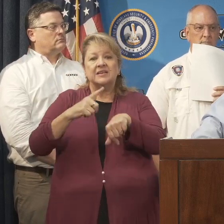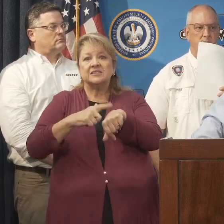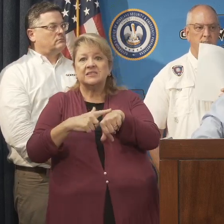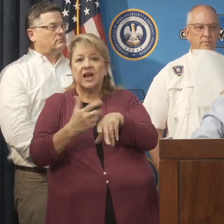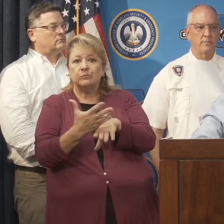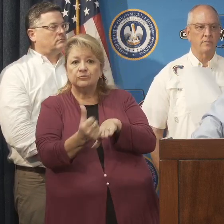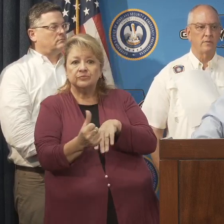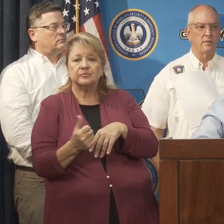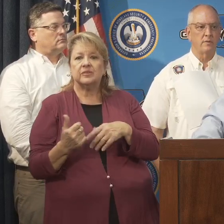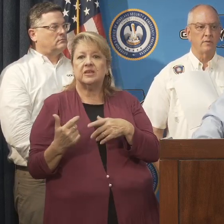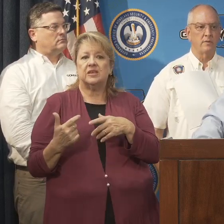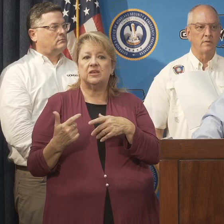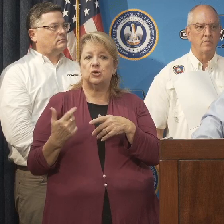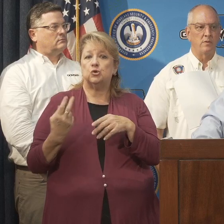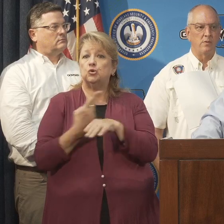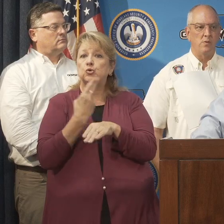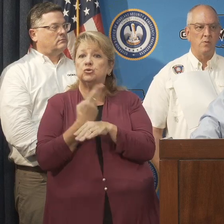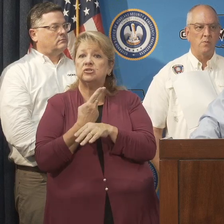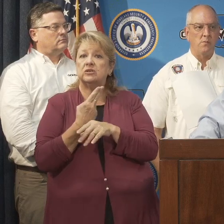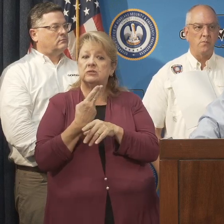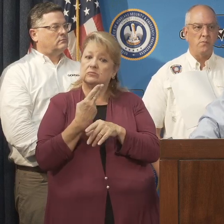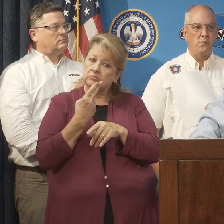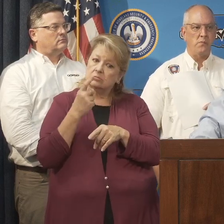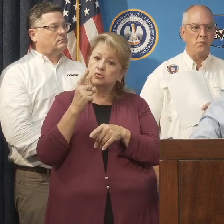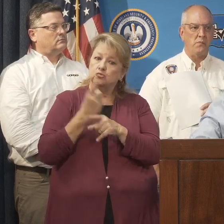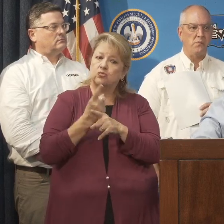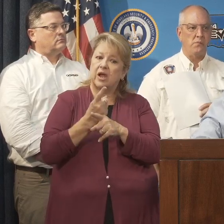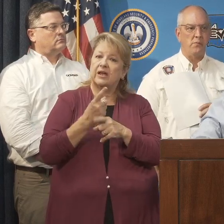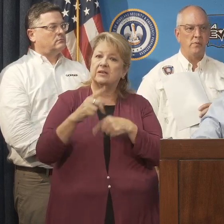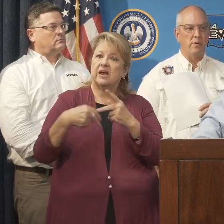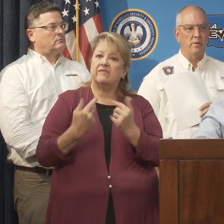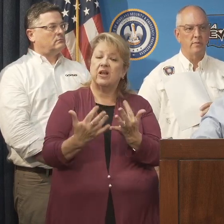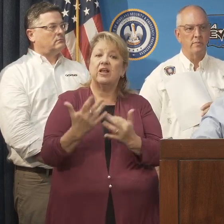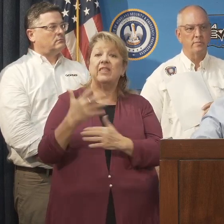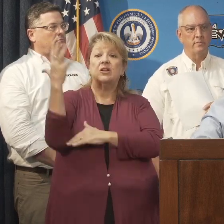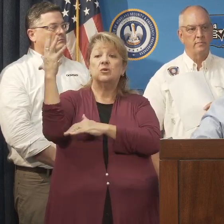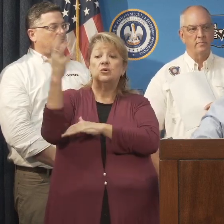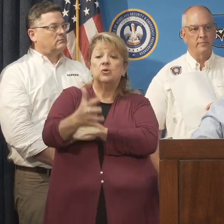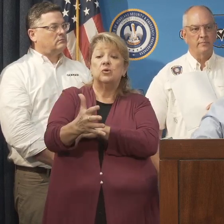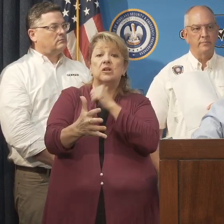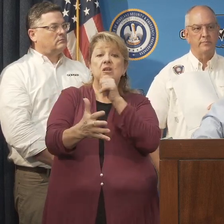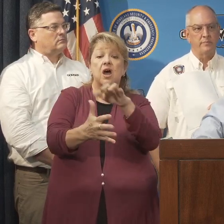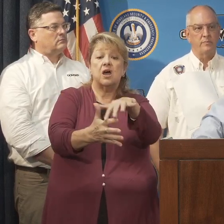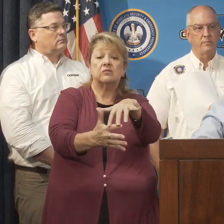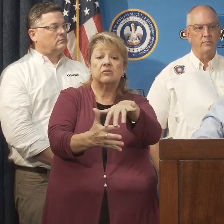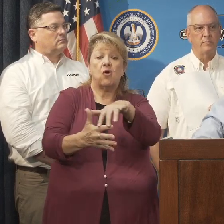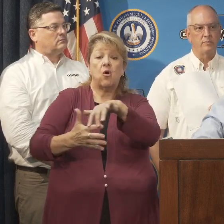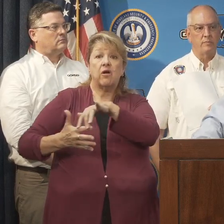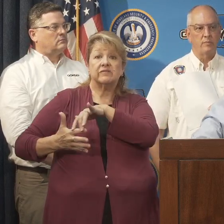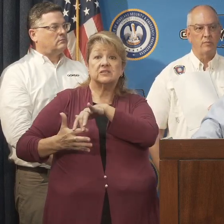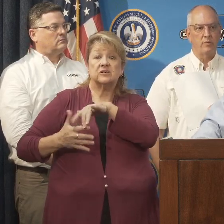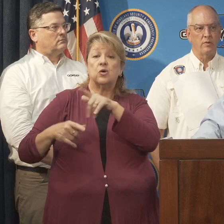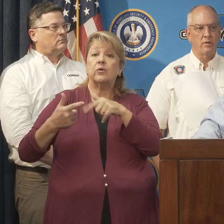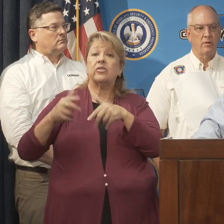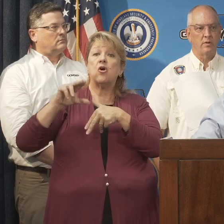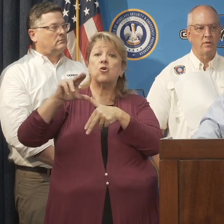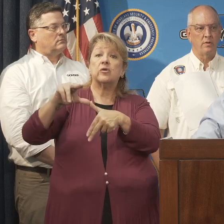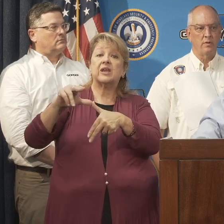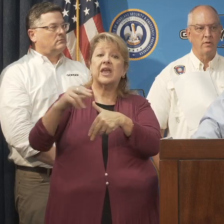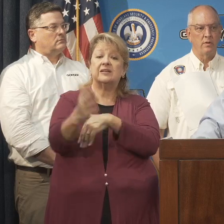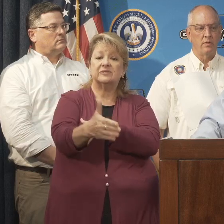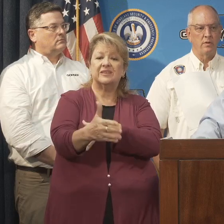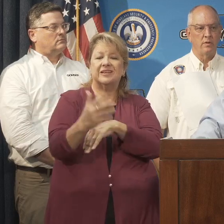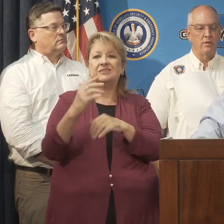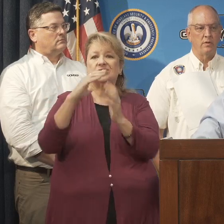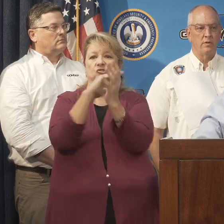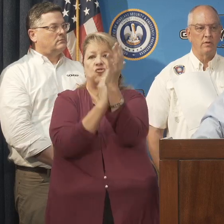fire. And the reason that the timber that was down wasn't harvested, when the timber is down from a hurricane, it's generally cracked,